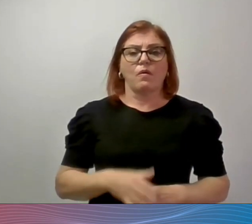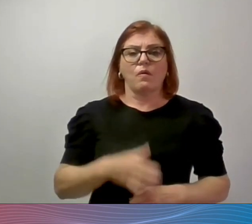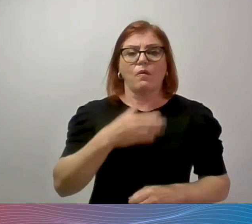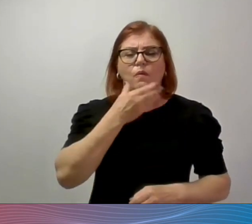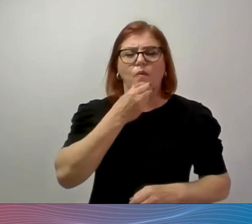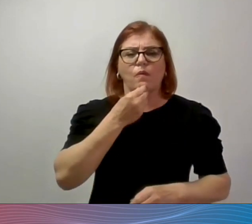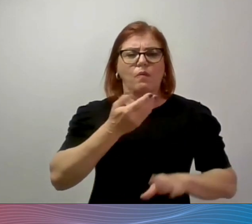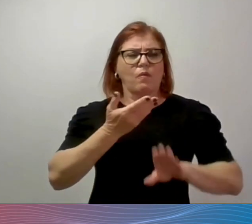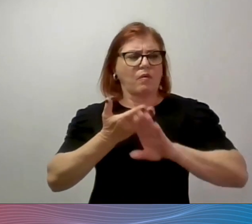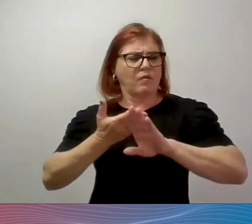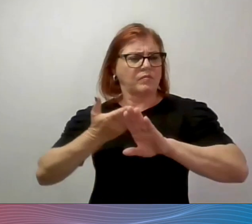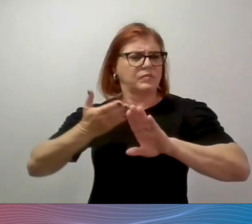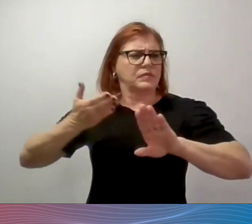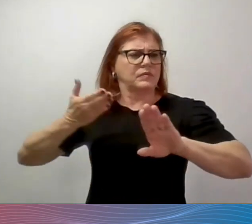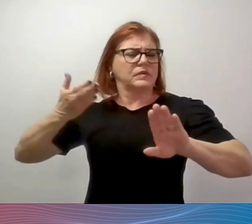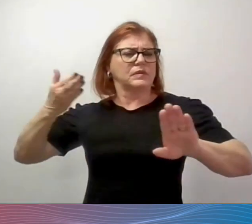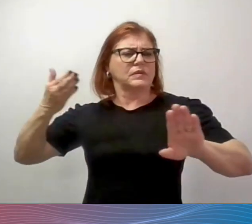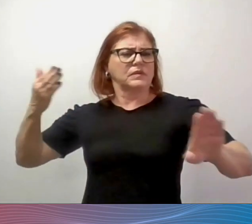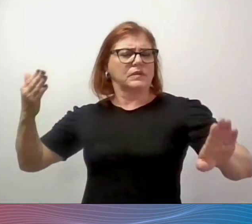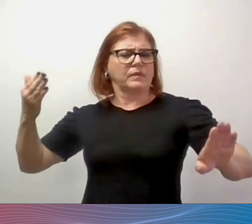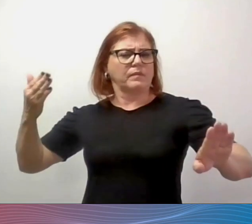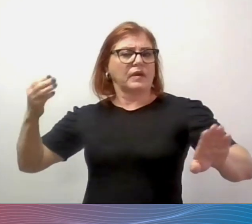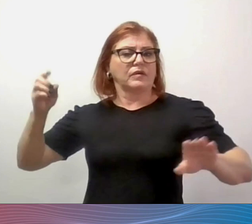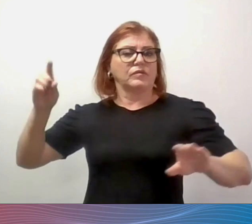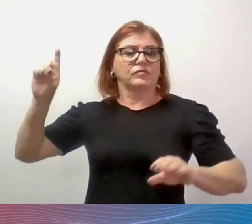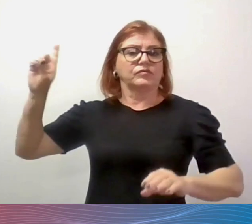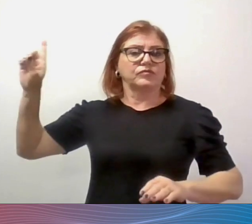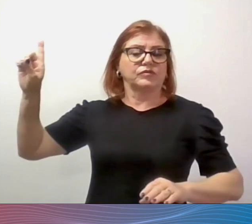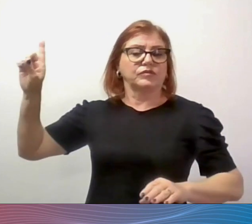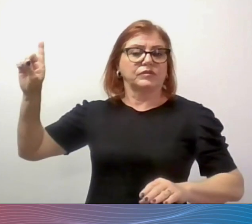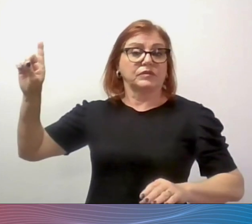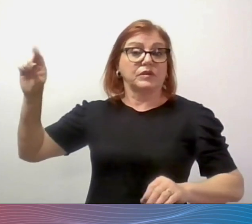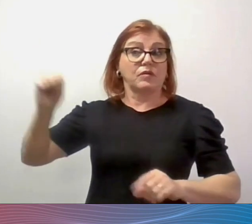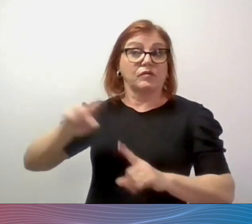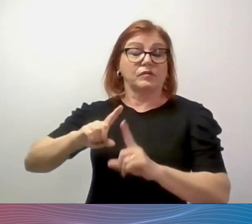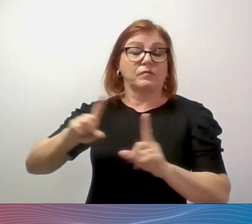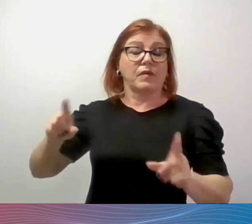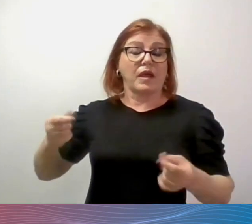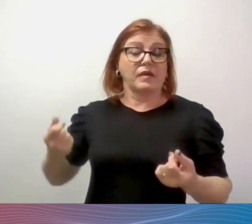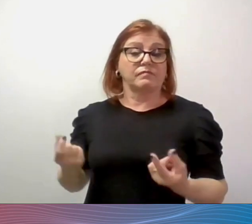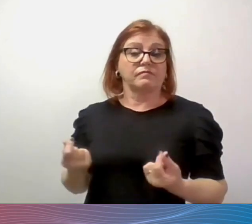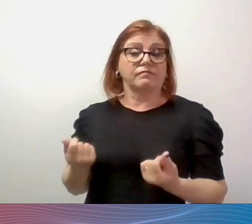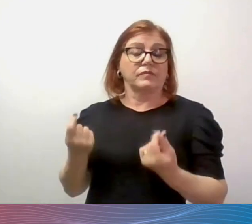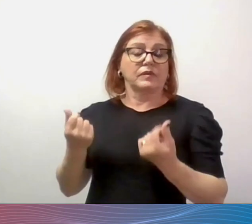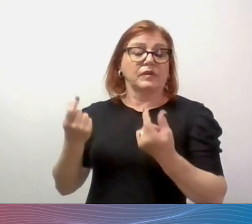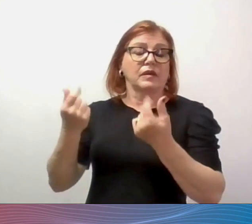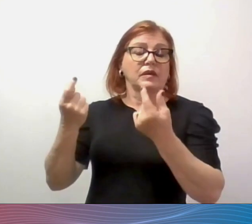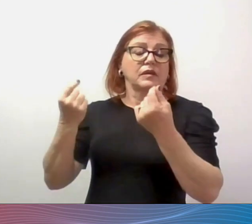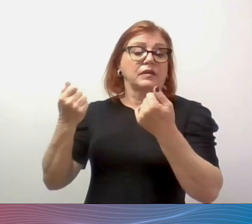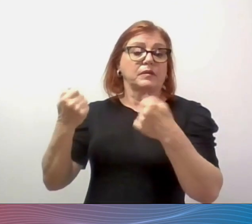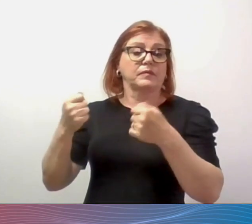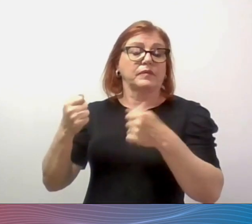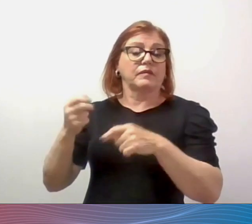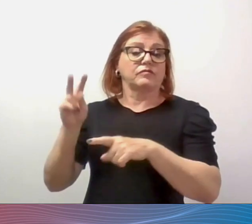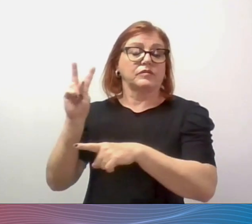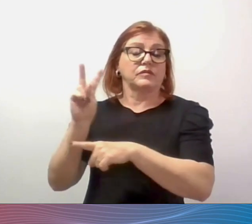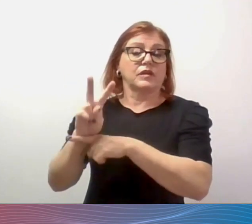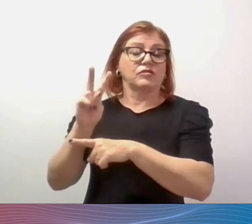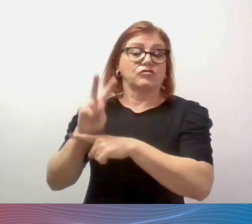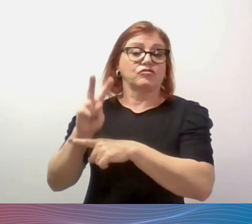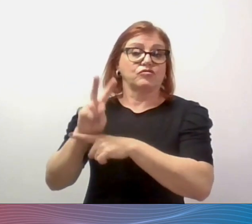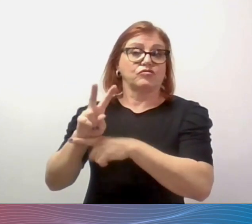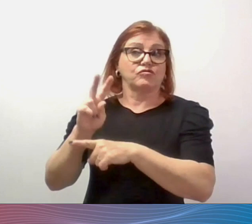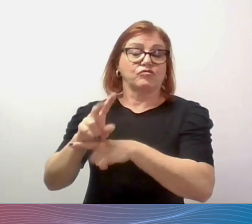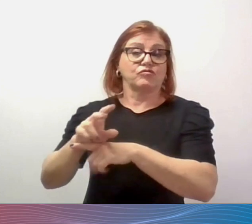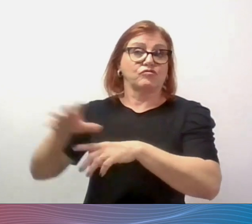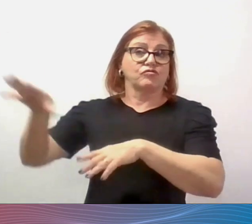independence from God. Mas para o homem ficar rico depende de alguma ajuda sobrenatural. But in order for